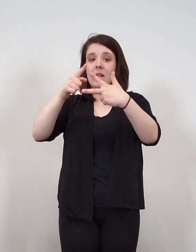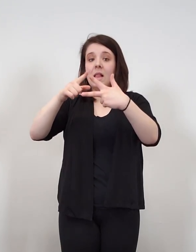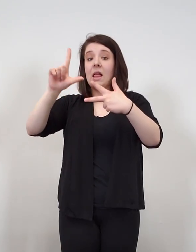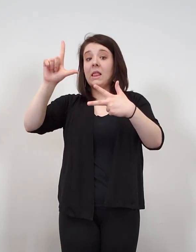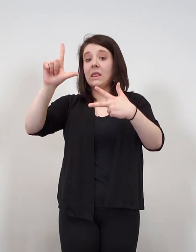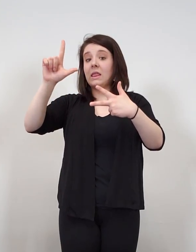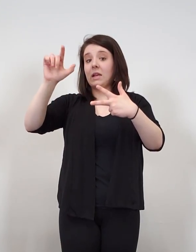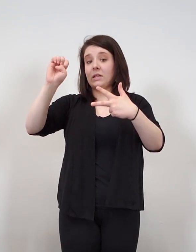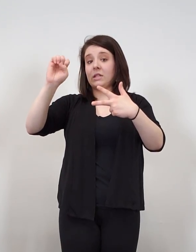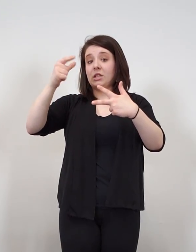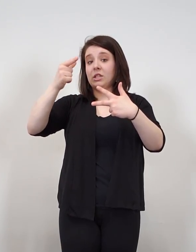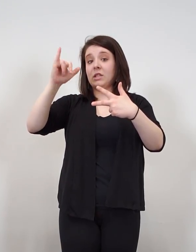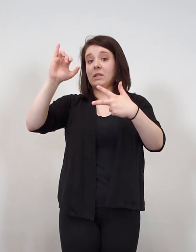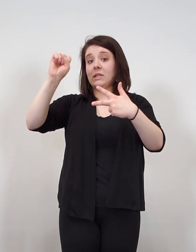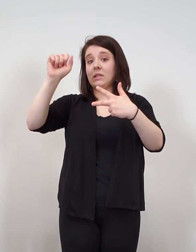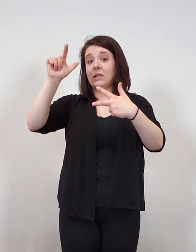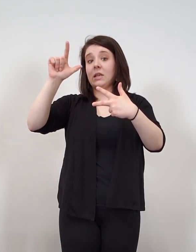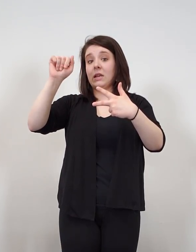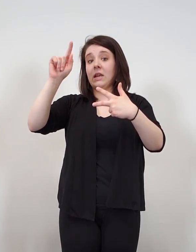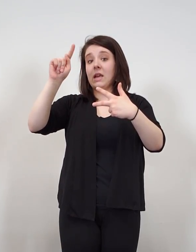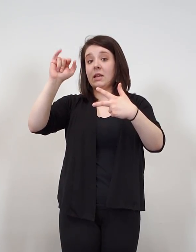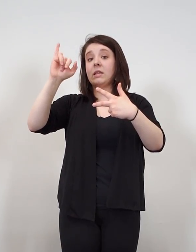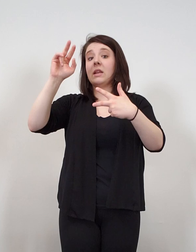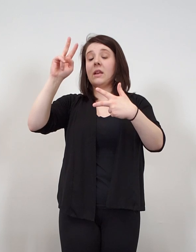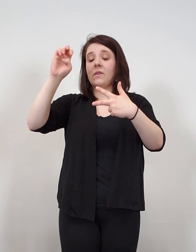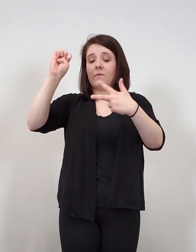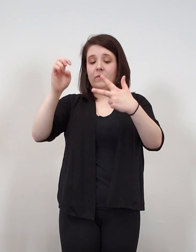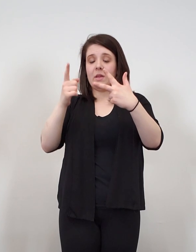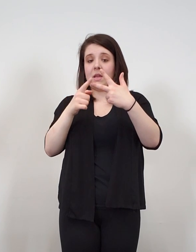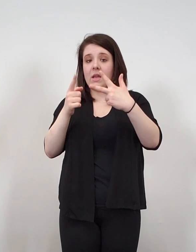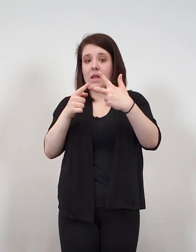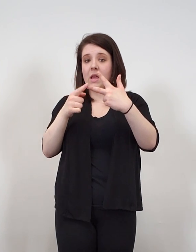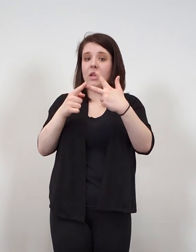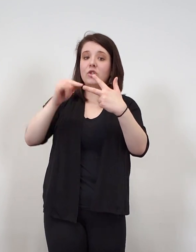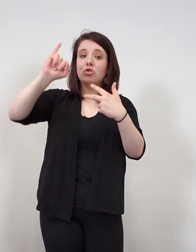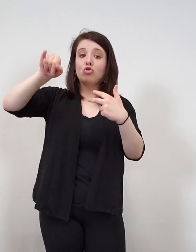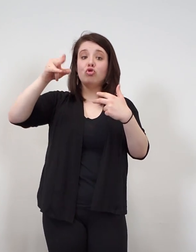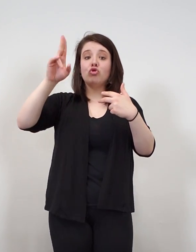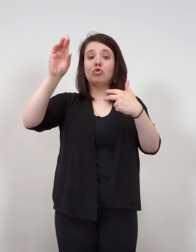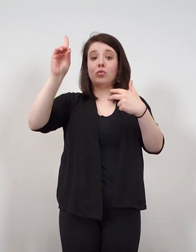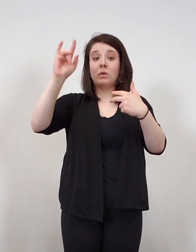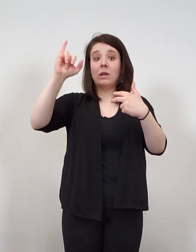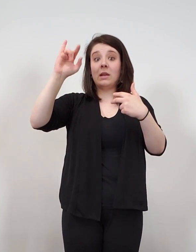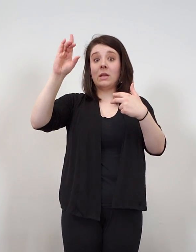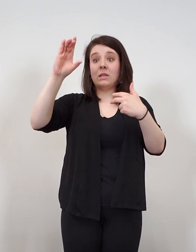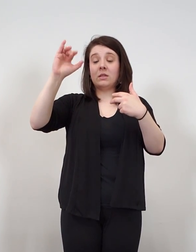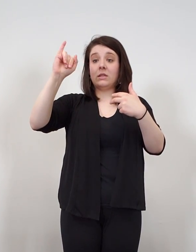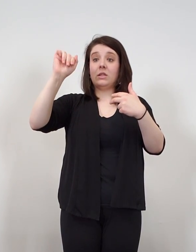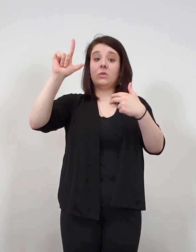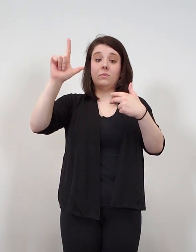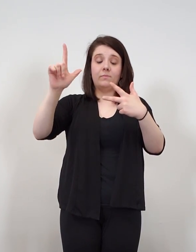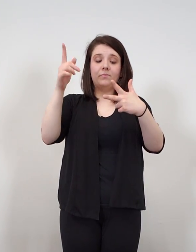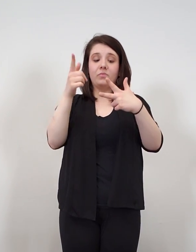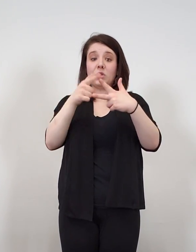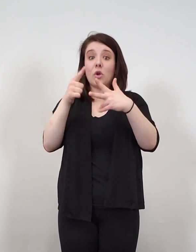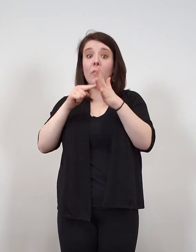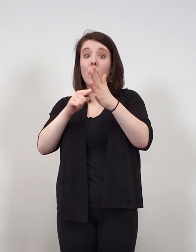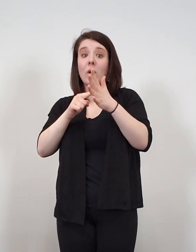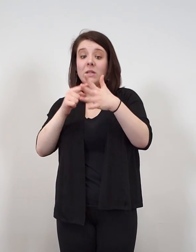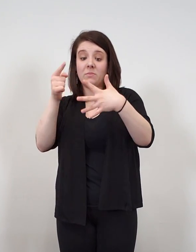not have. And for example, the legislative branch is in charge of making the laws. The executive branch